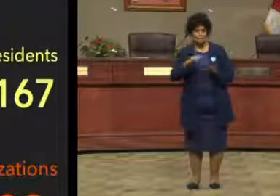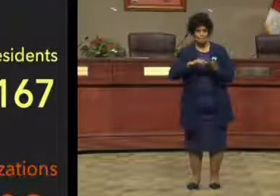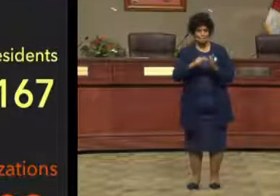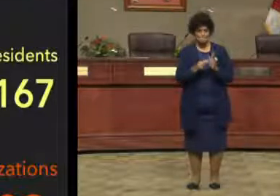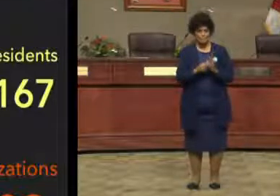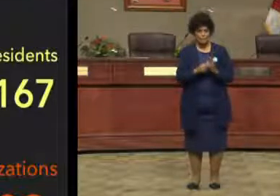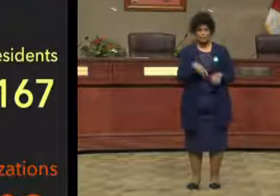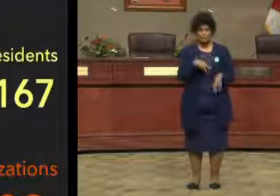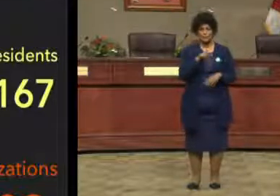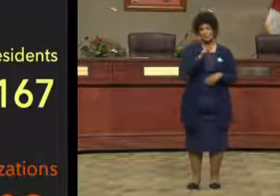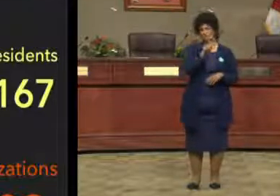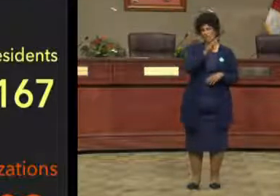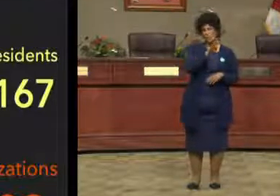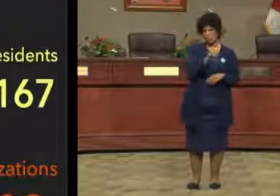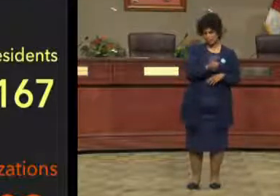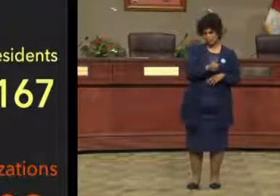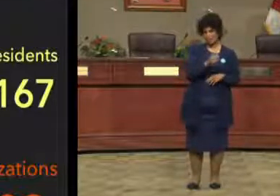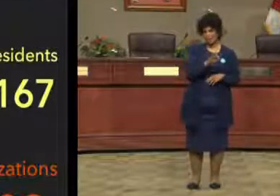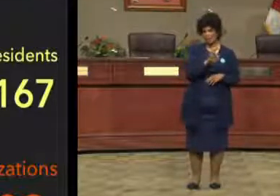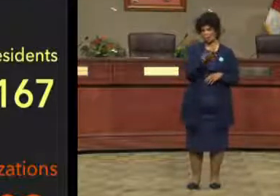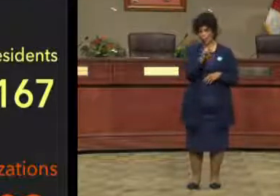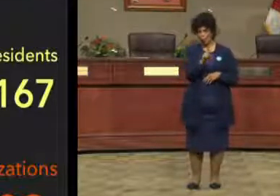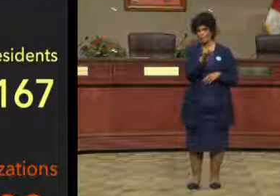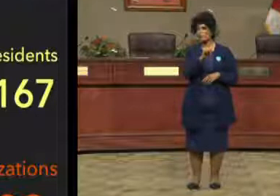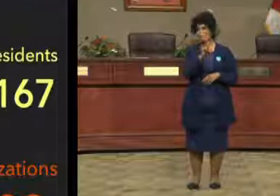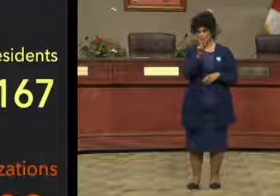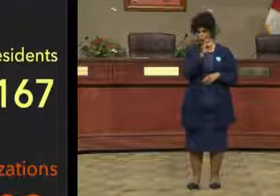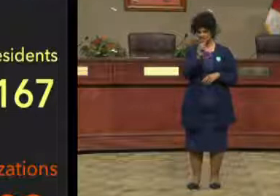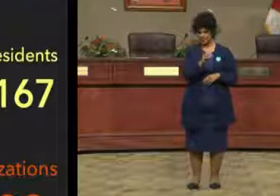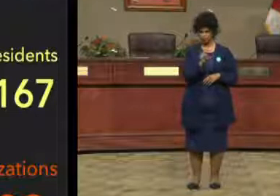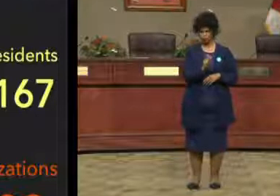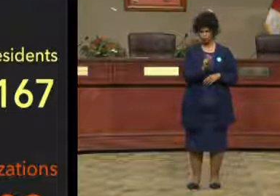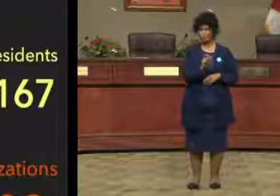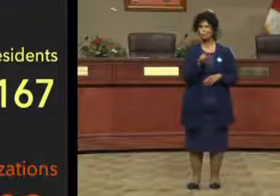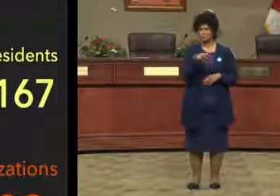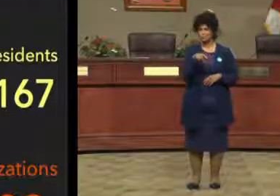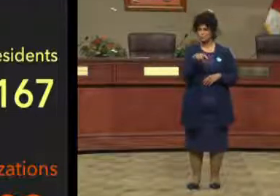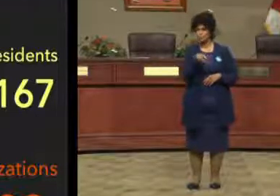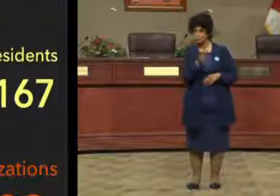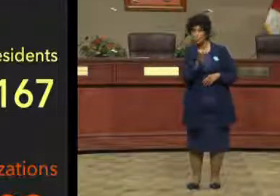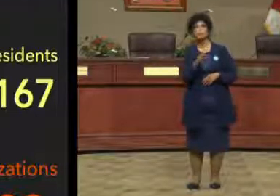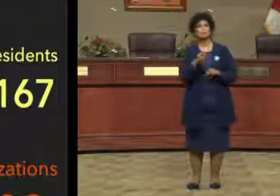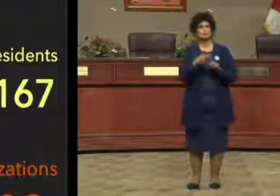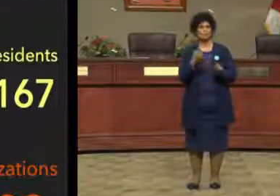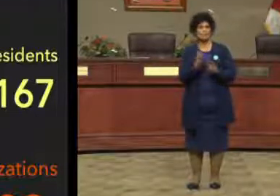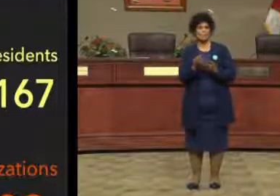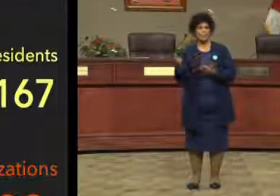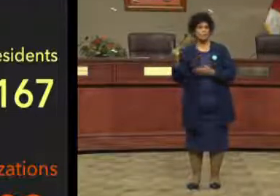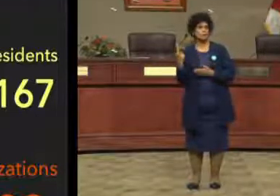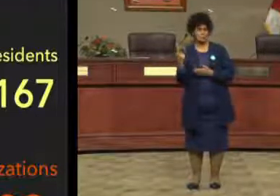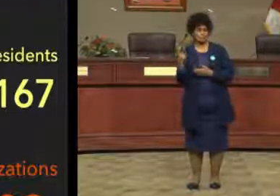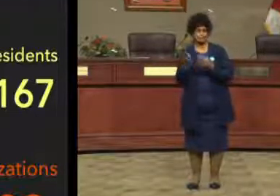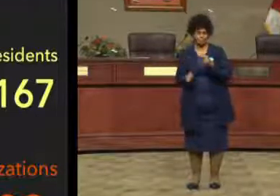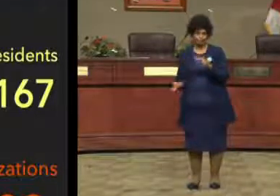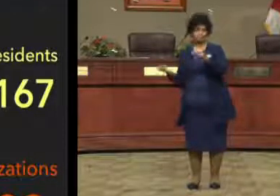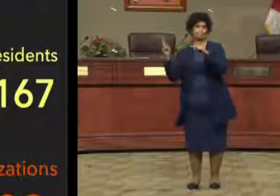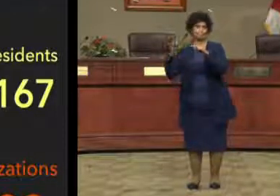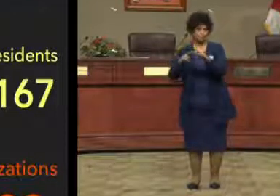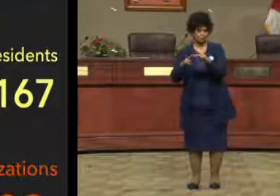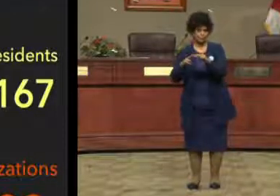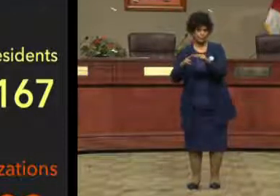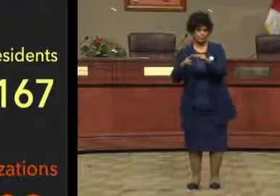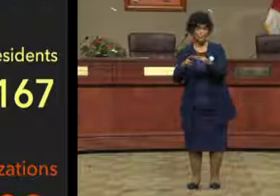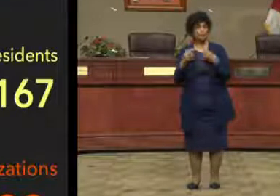an increase from Monday of this week. As far as the percentages of county residents who have received at least